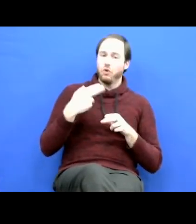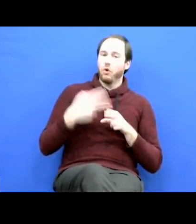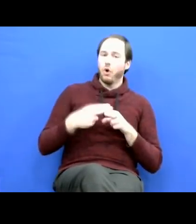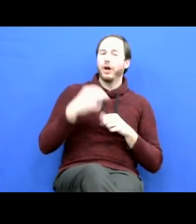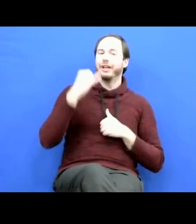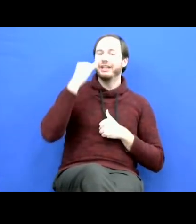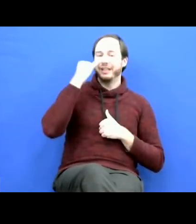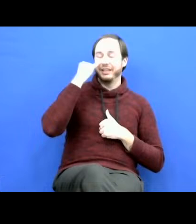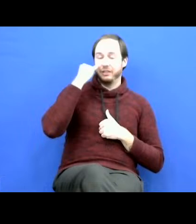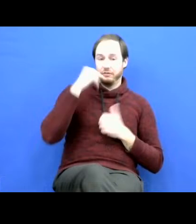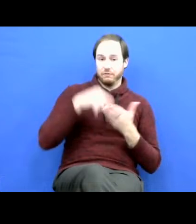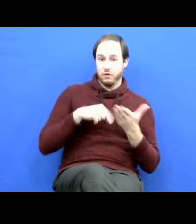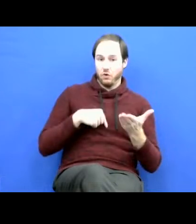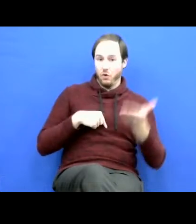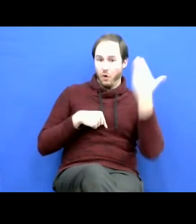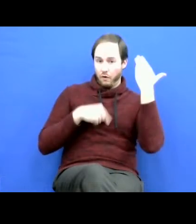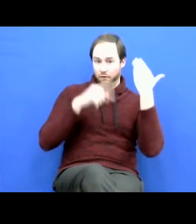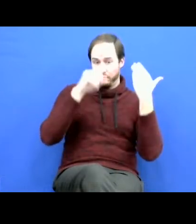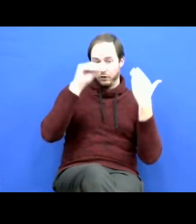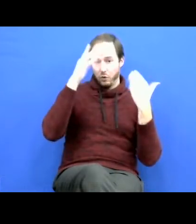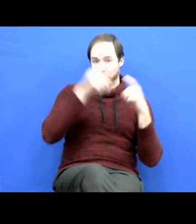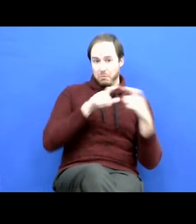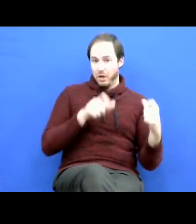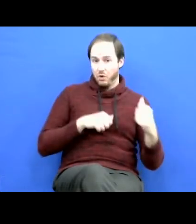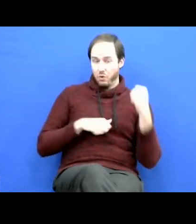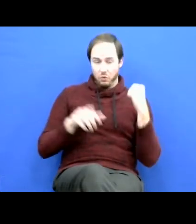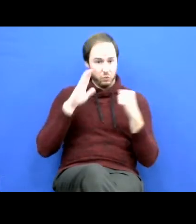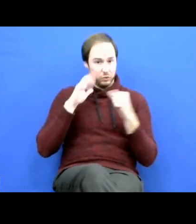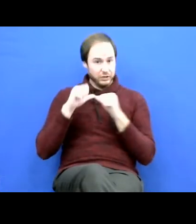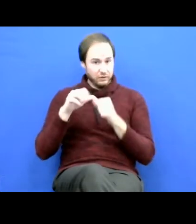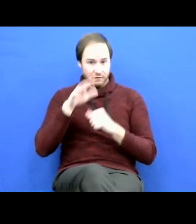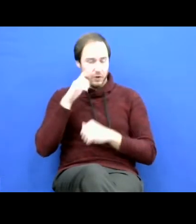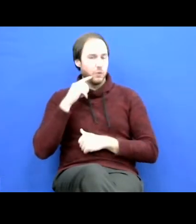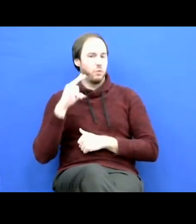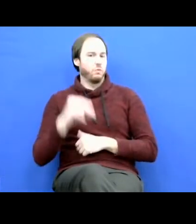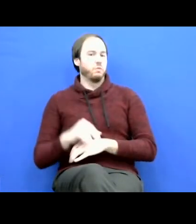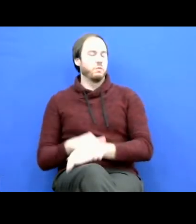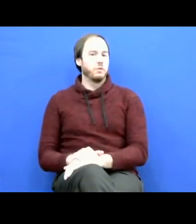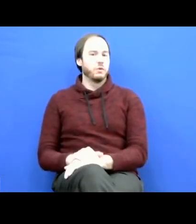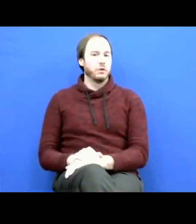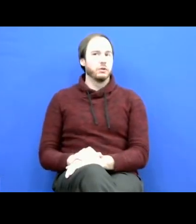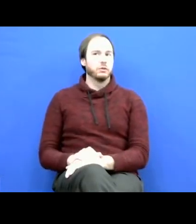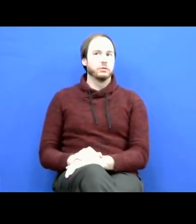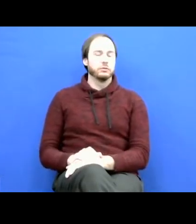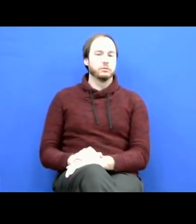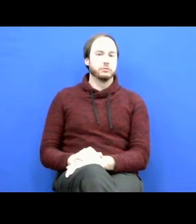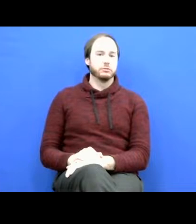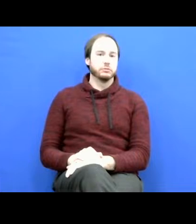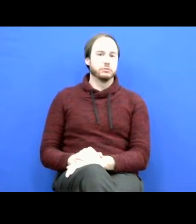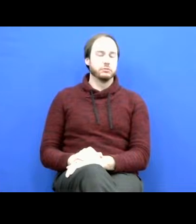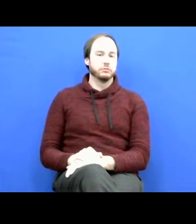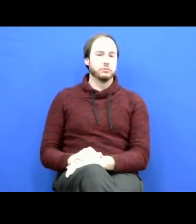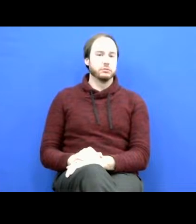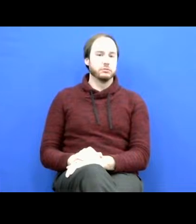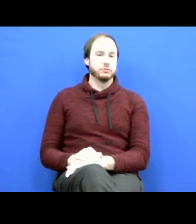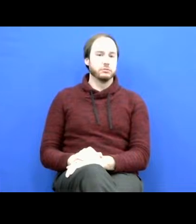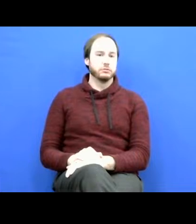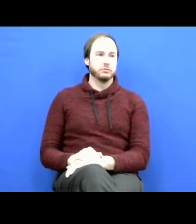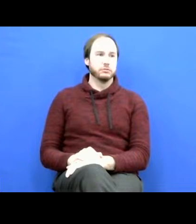to whether he was going to continue farming. So, anyway.